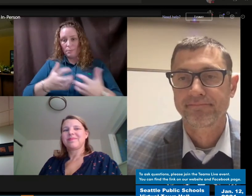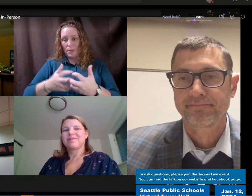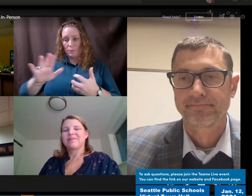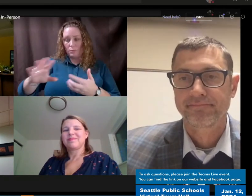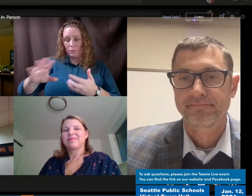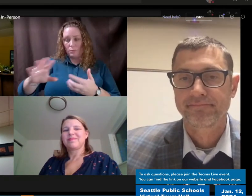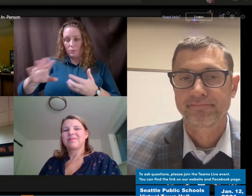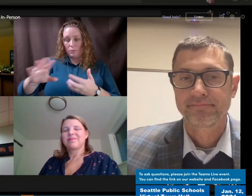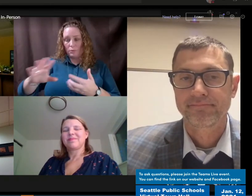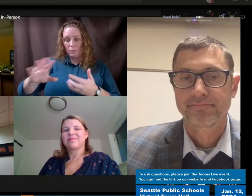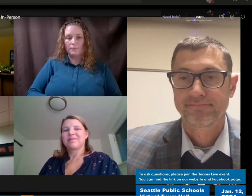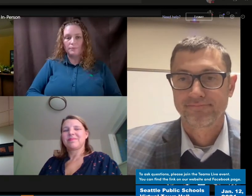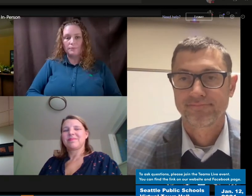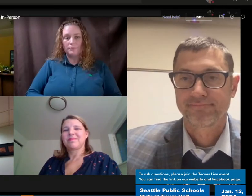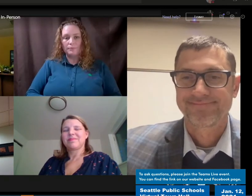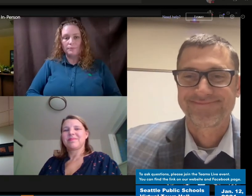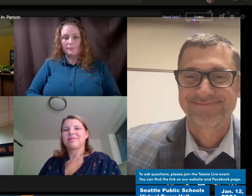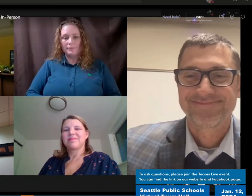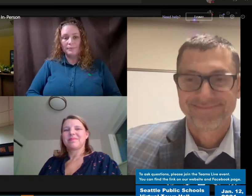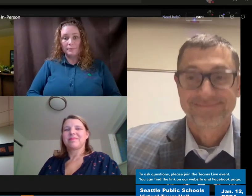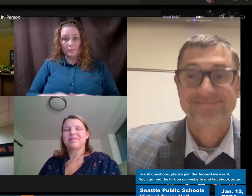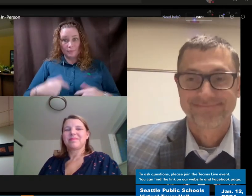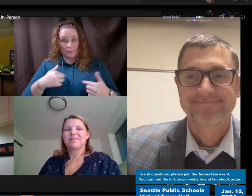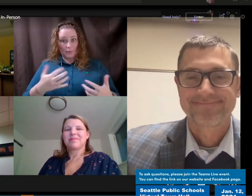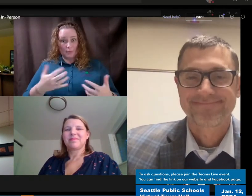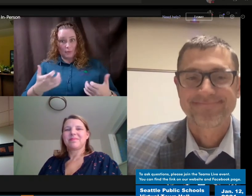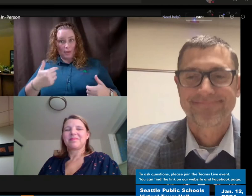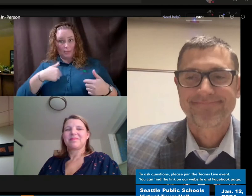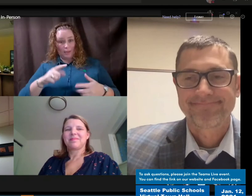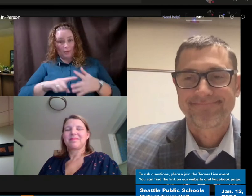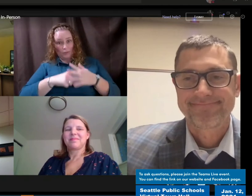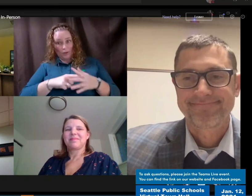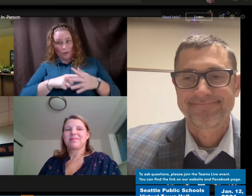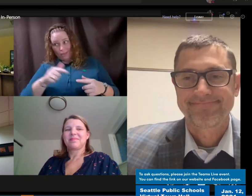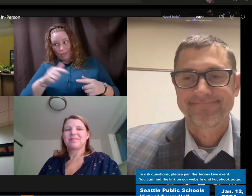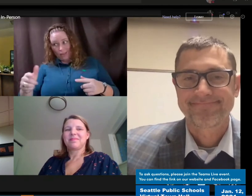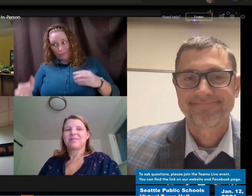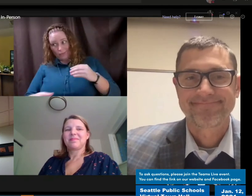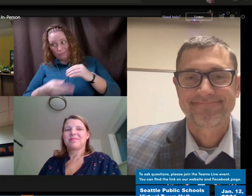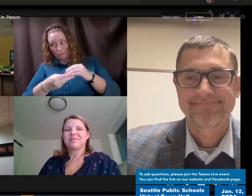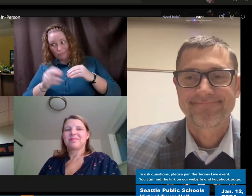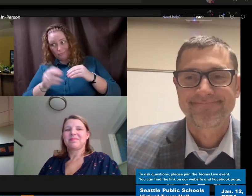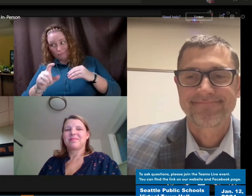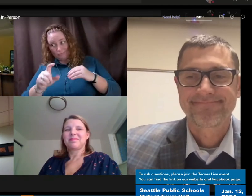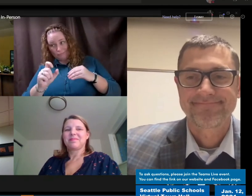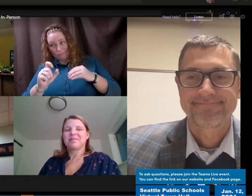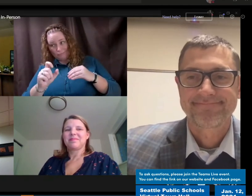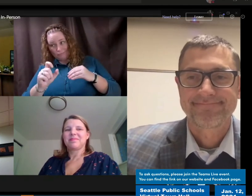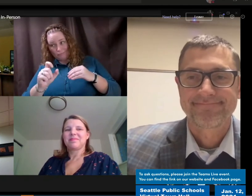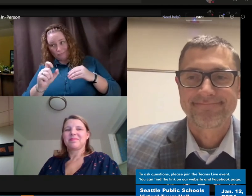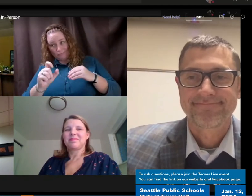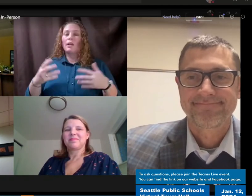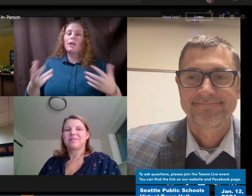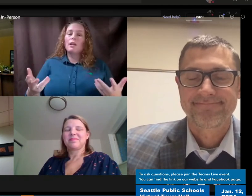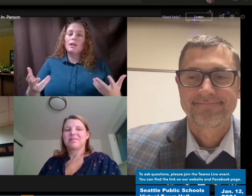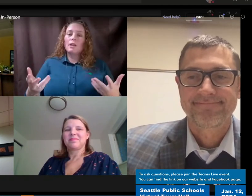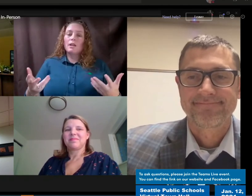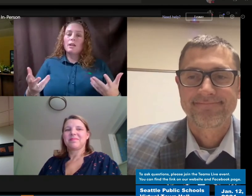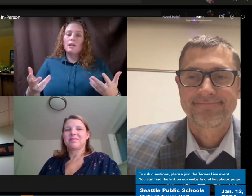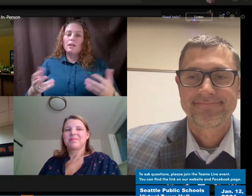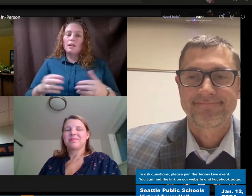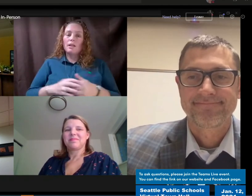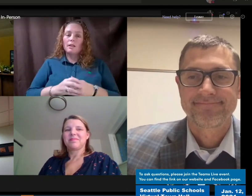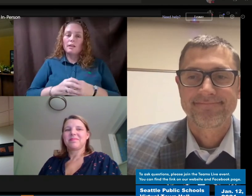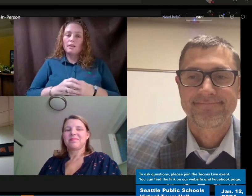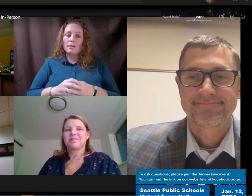Wyeth, do you want me to start, and you can tag along if you want to? So because the class